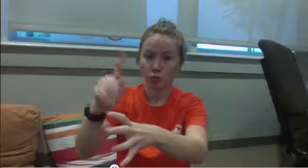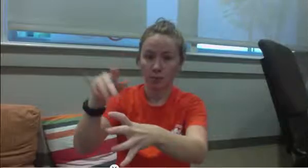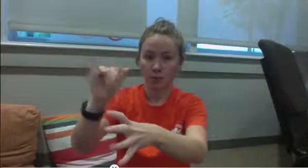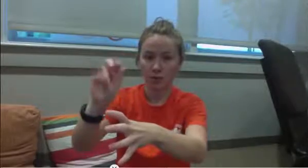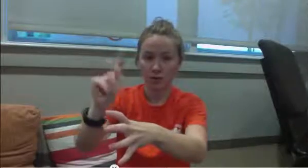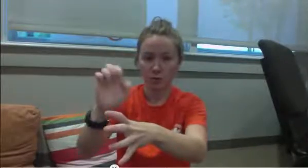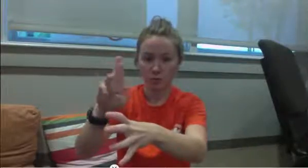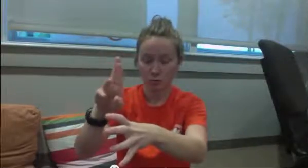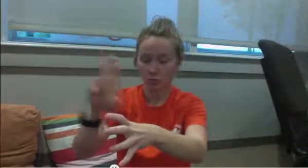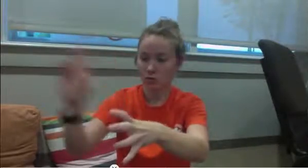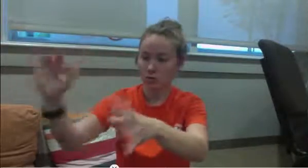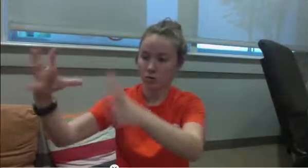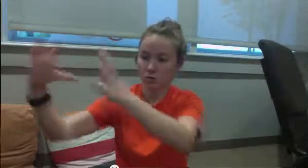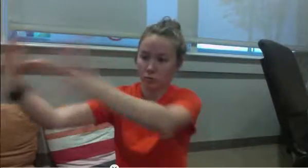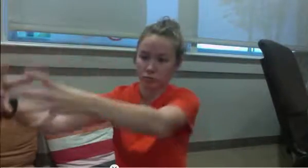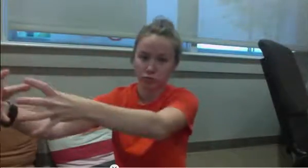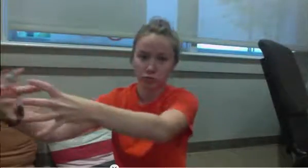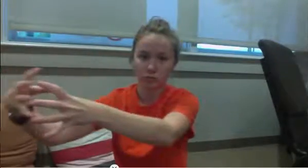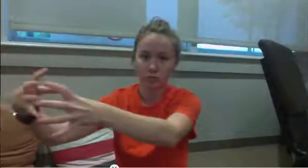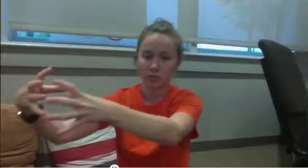And then there's Uranus and